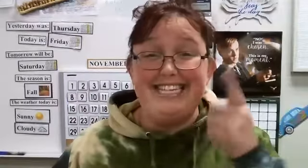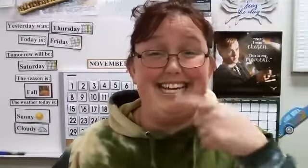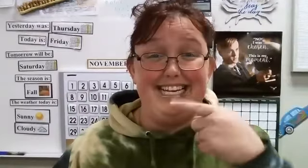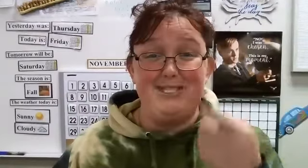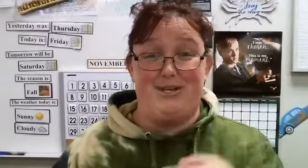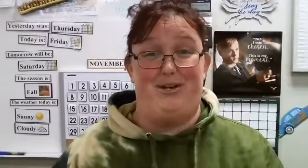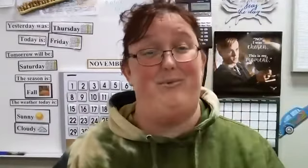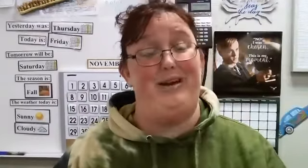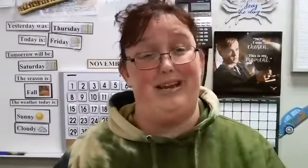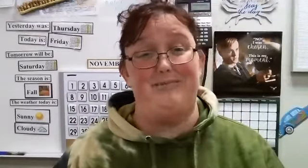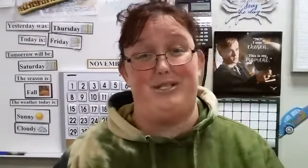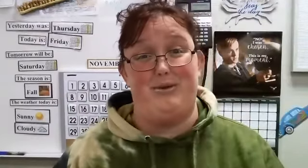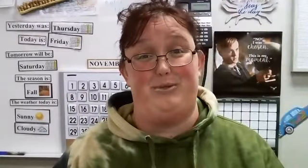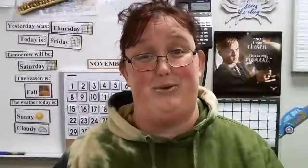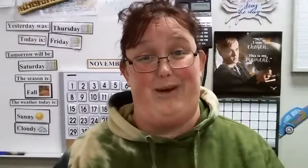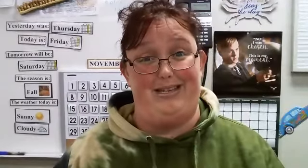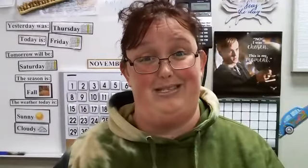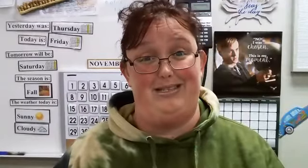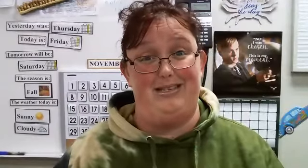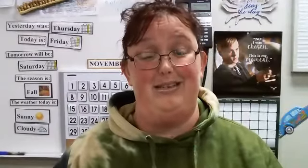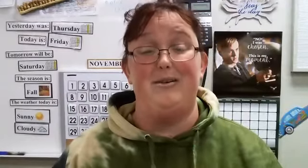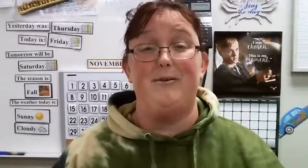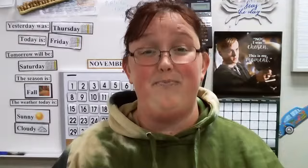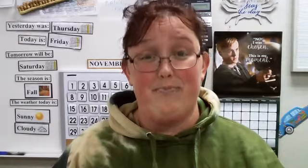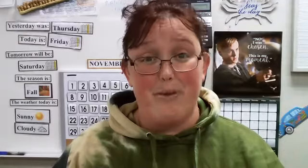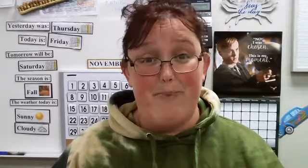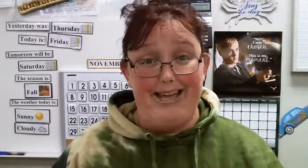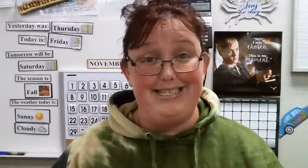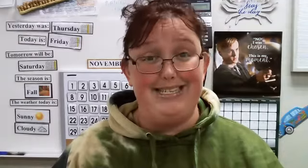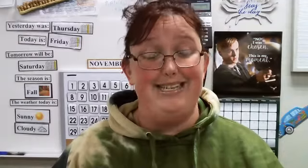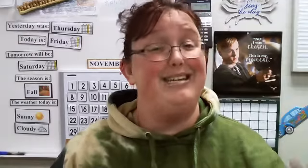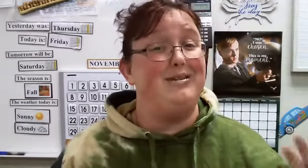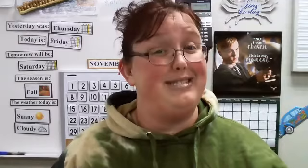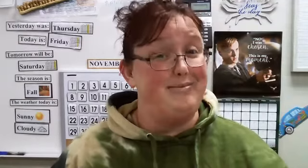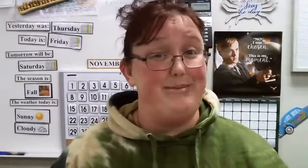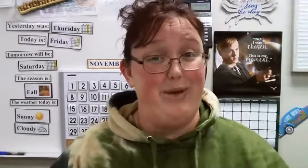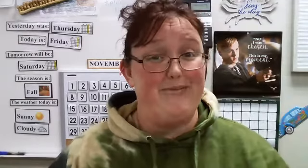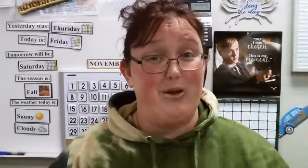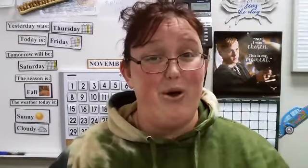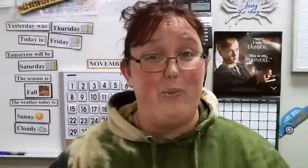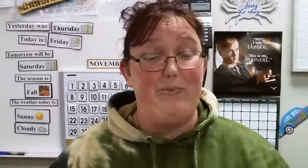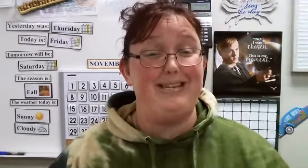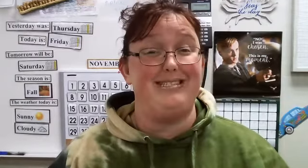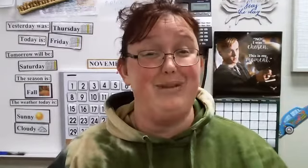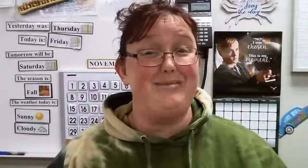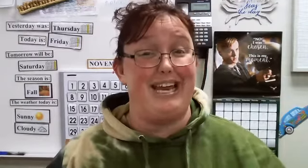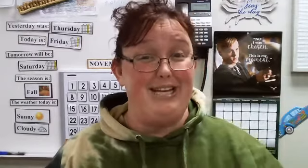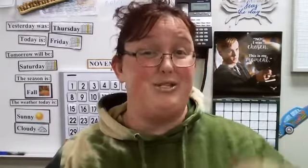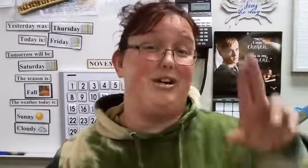and answered when it comes to those requests. But sometimes we have to cope, because sometimes that answer